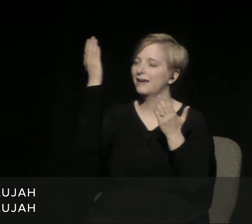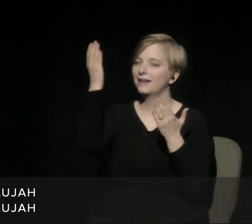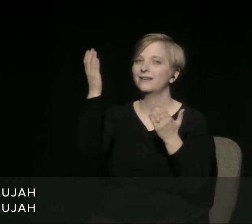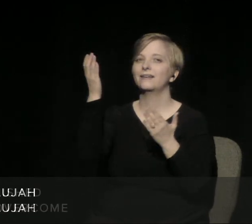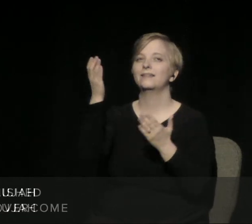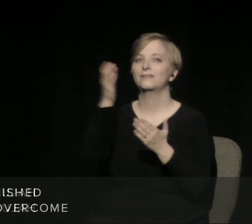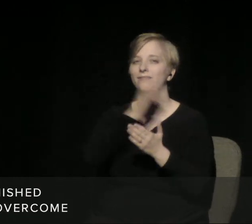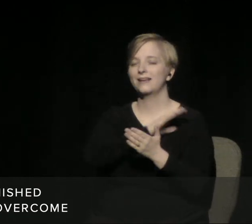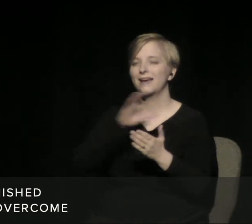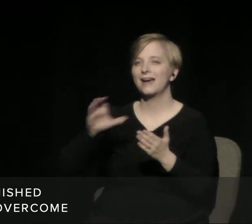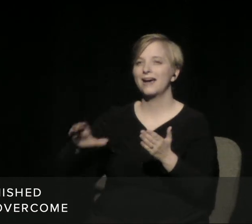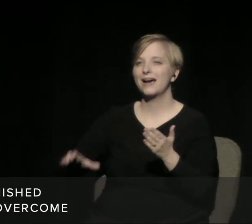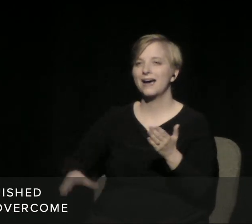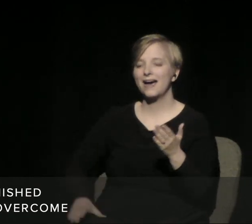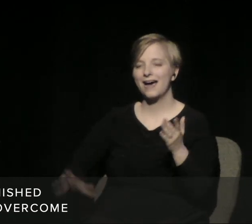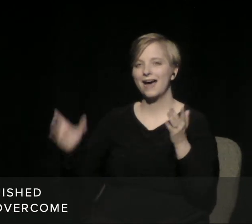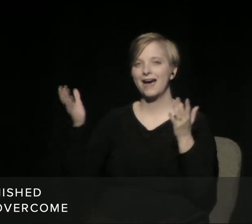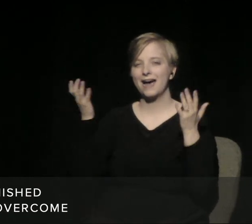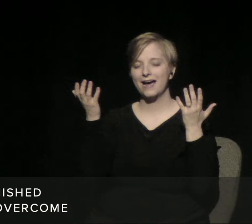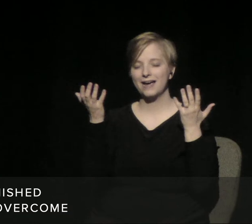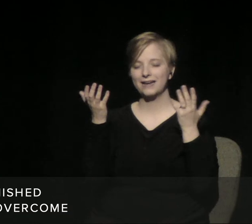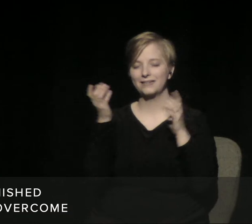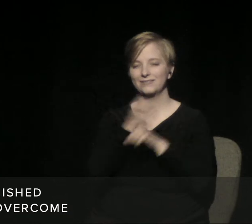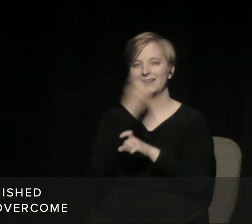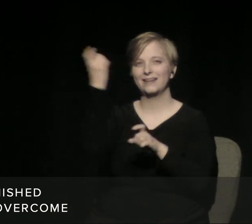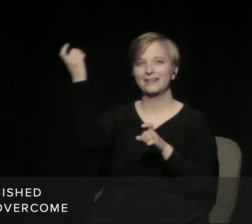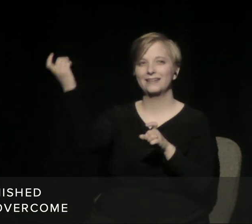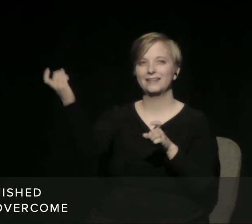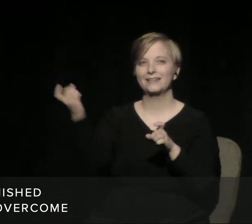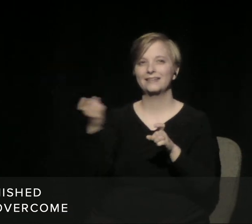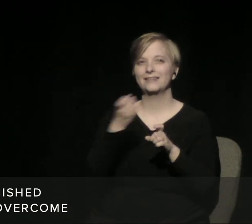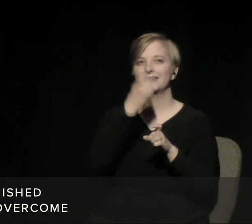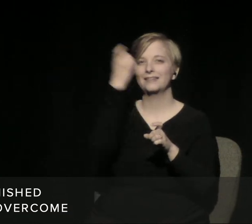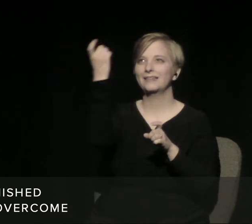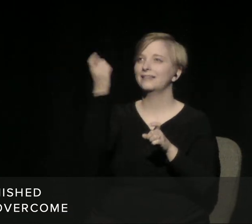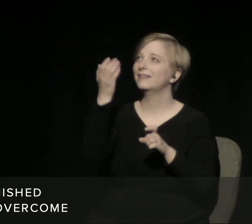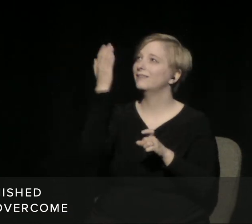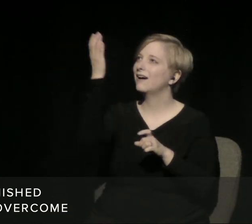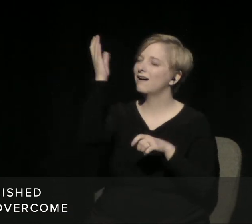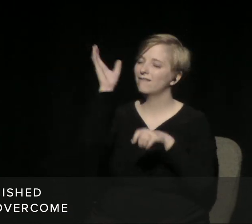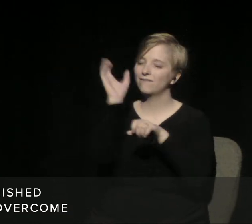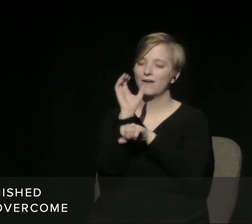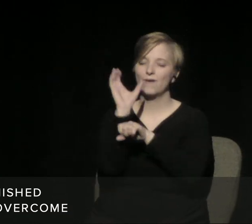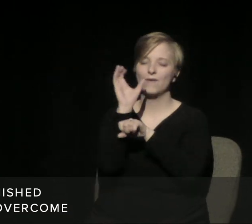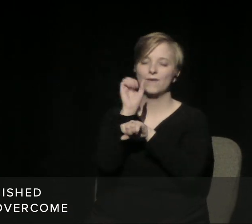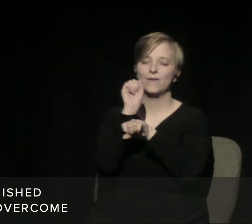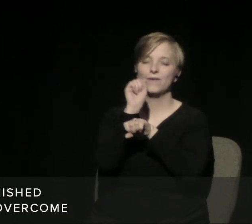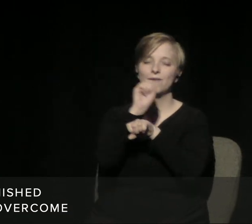Hallelujah. We say hallelujah. It is finished.